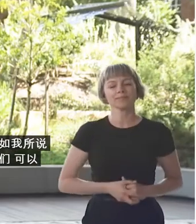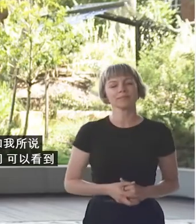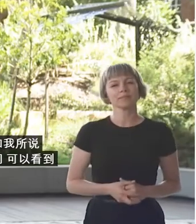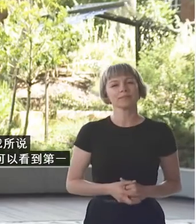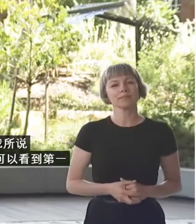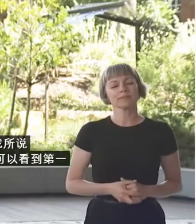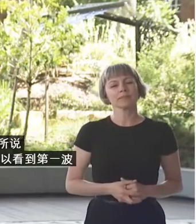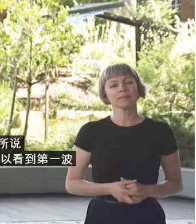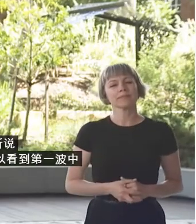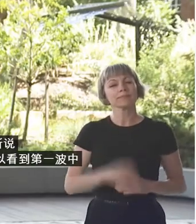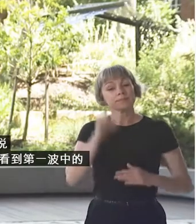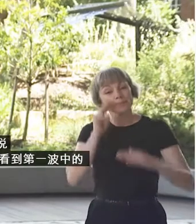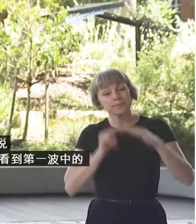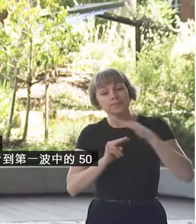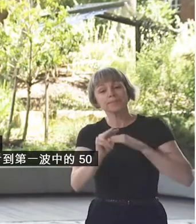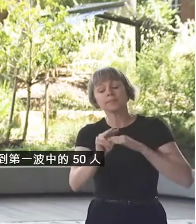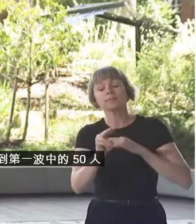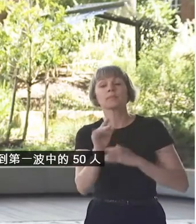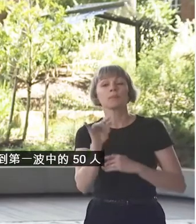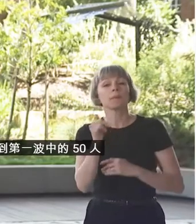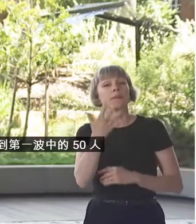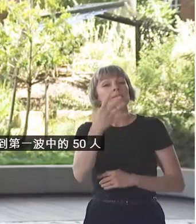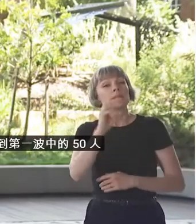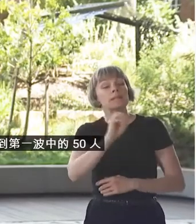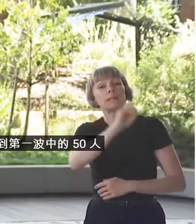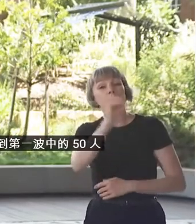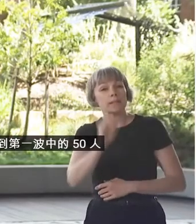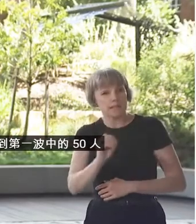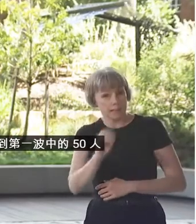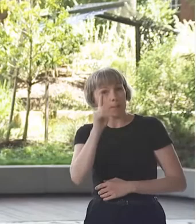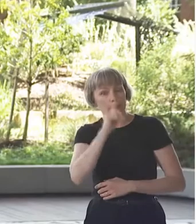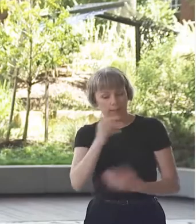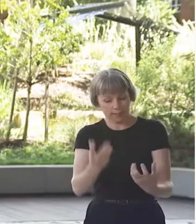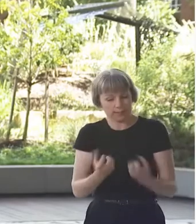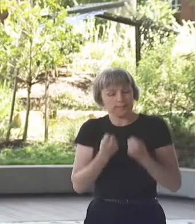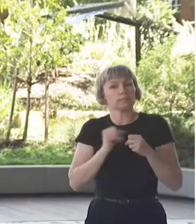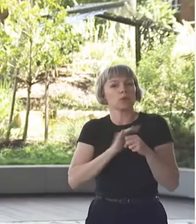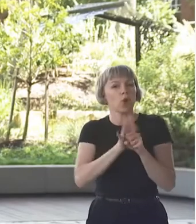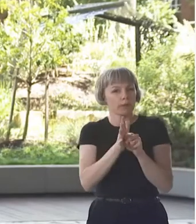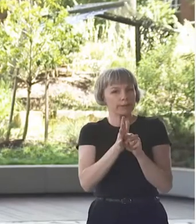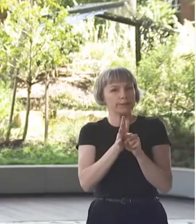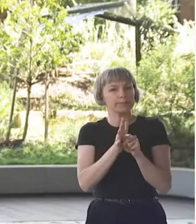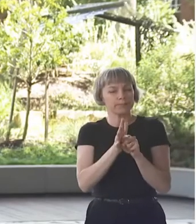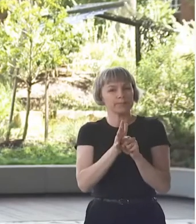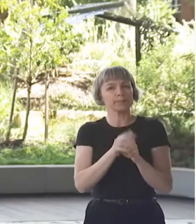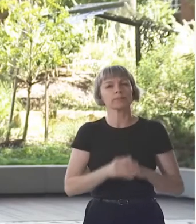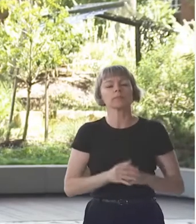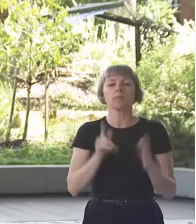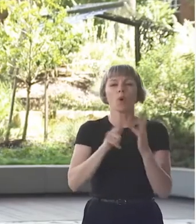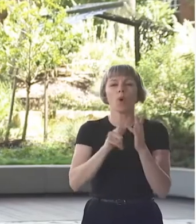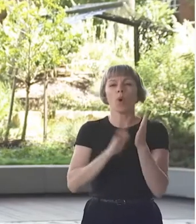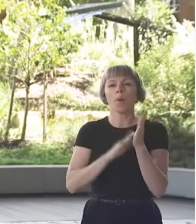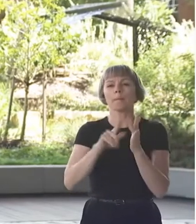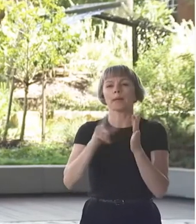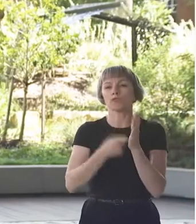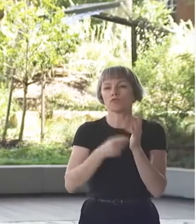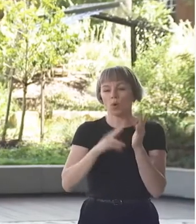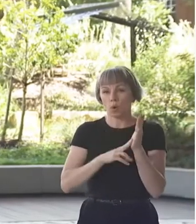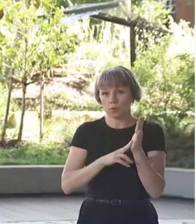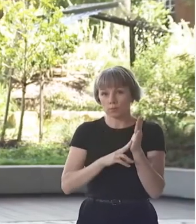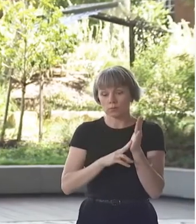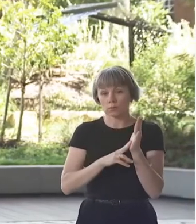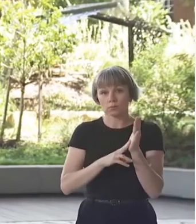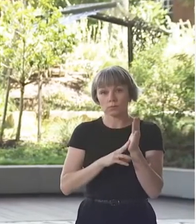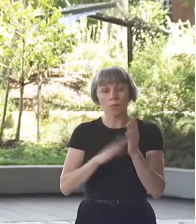We could see 50% of people in the first wave get Omicron. Now, not all of those will